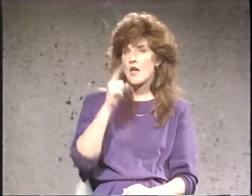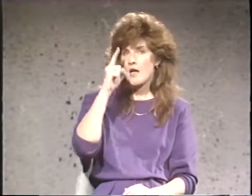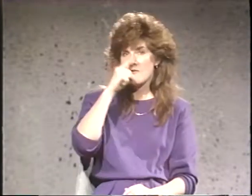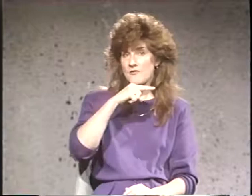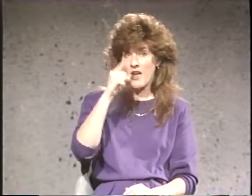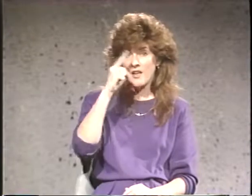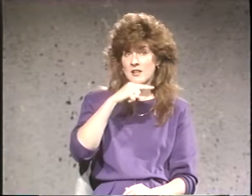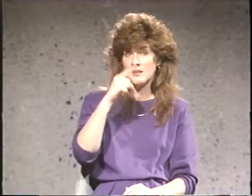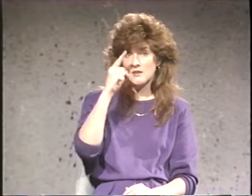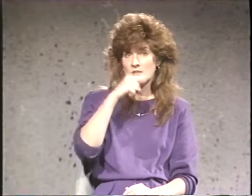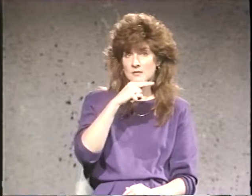fake,